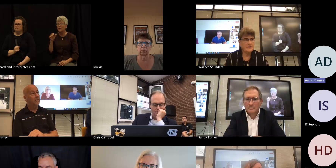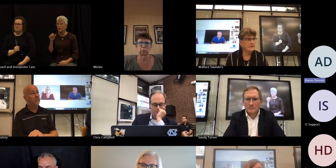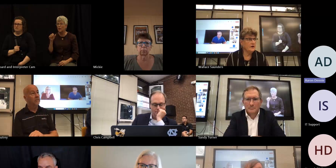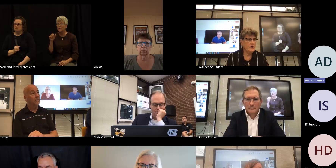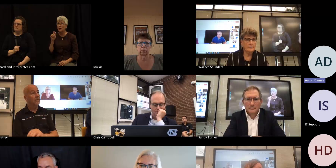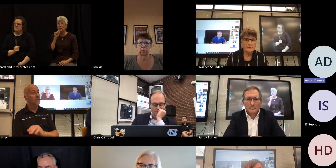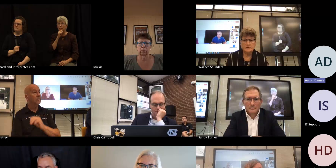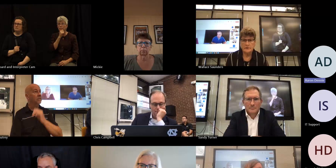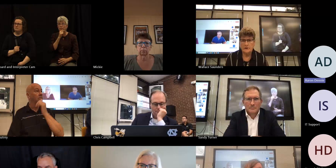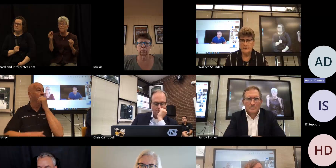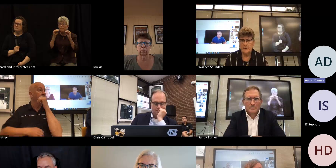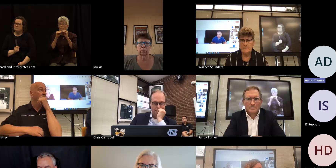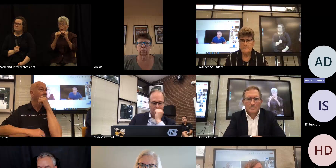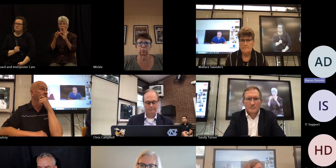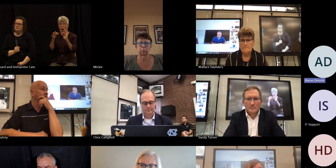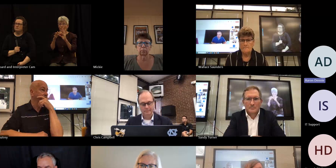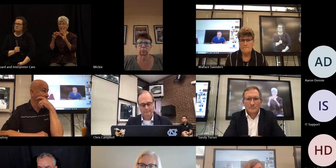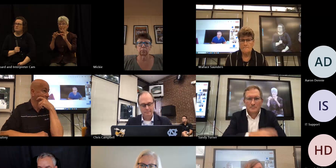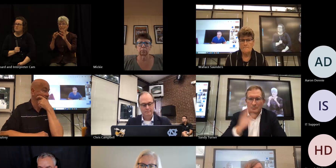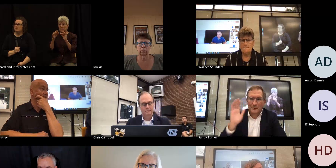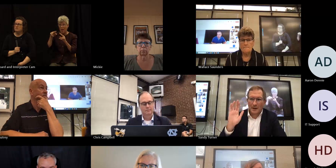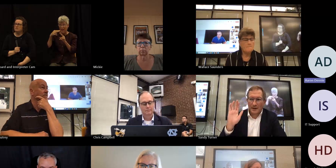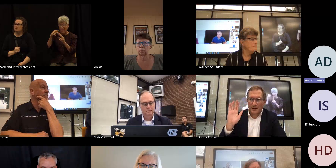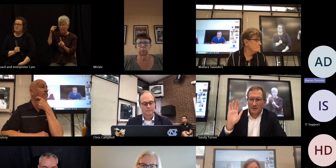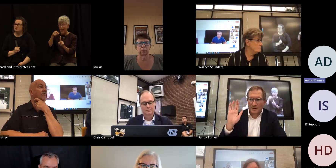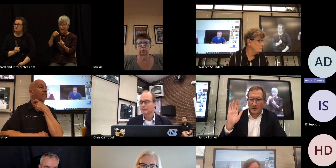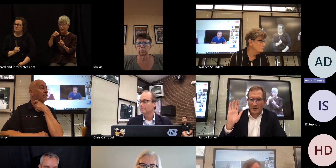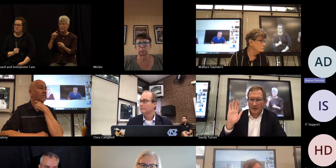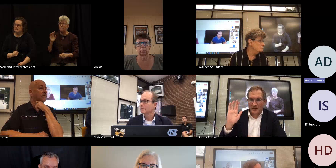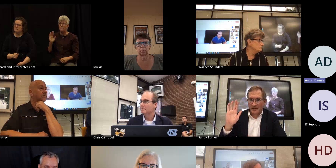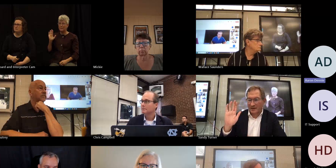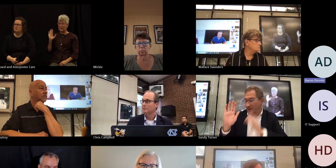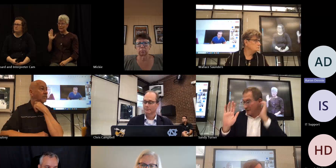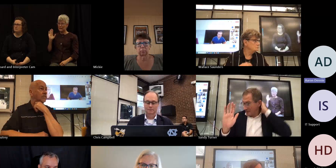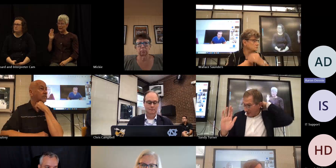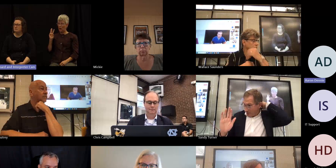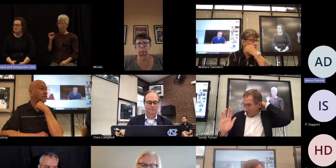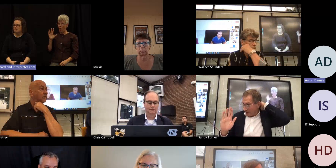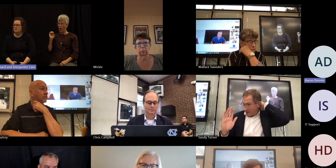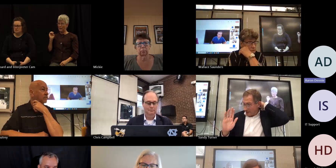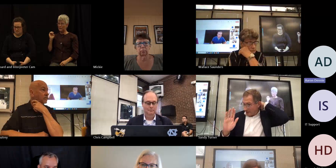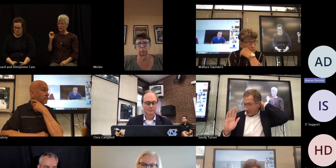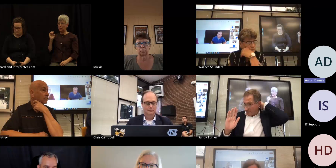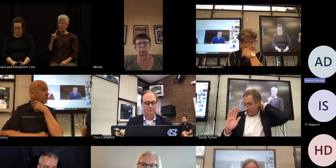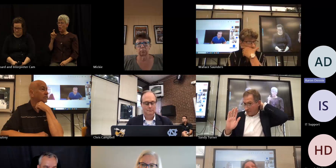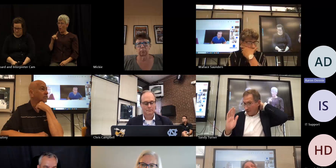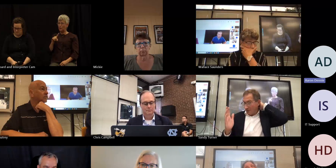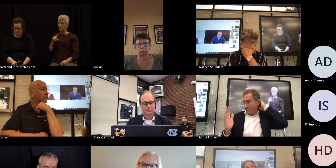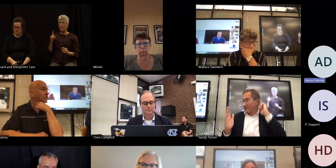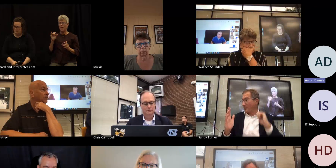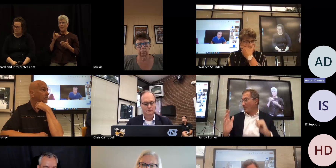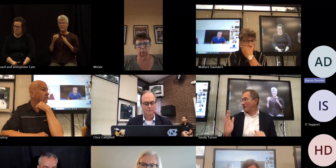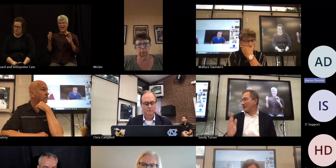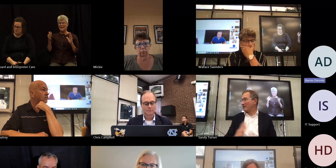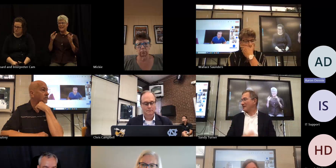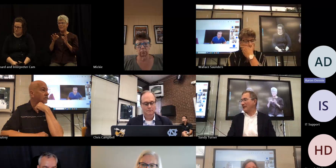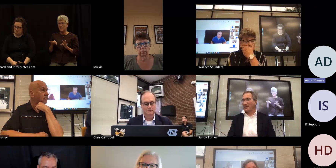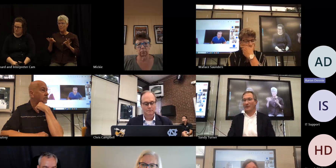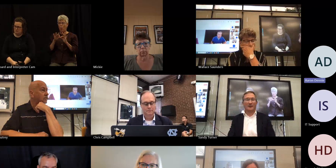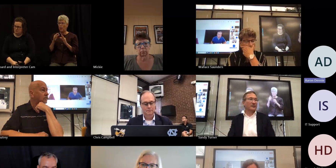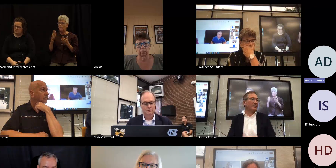Anybody else have any comments on any of that? Just a question on it, because it seems really important and it seems maybe